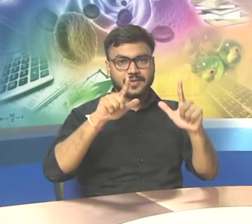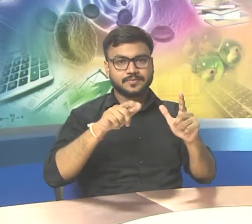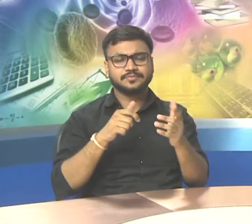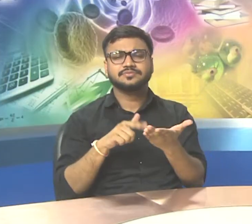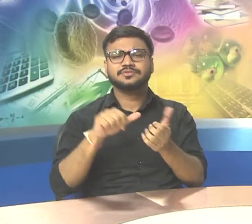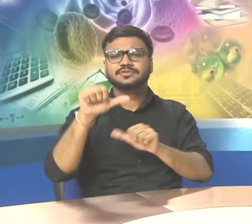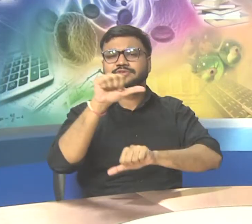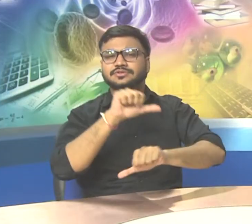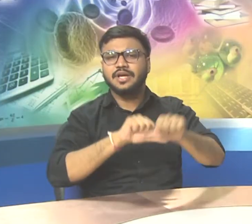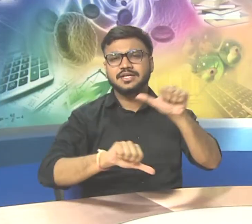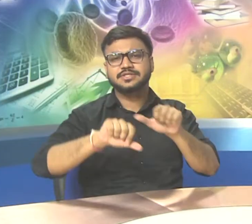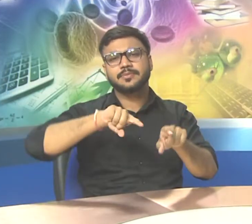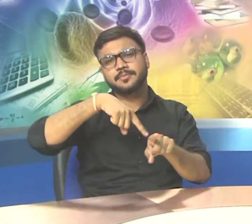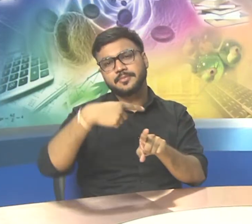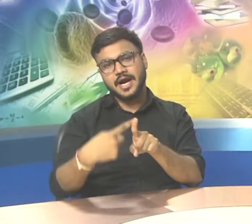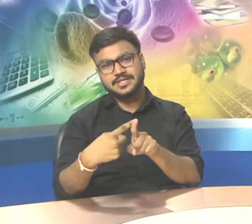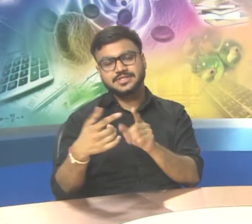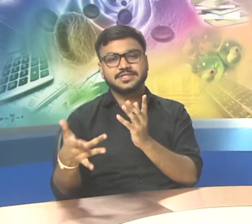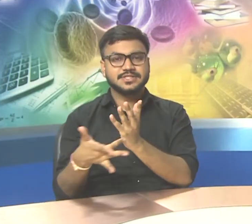Welcome to NIOS live classes.